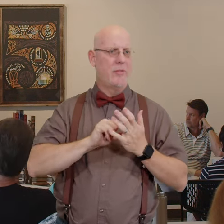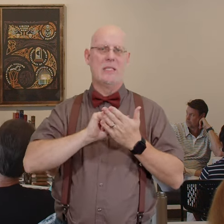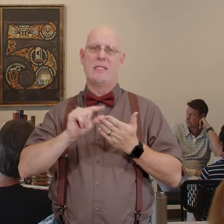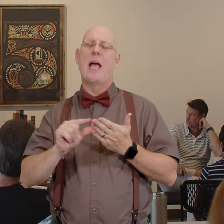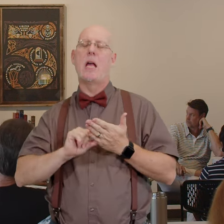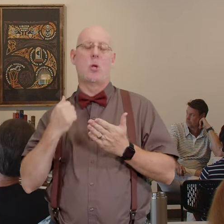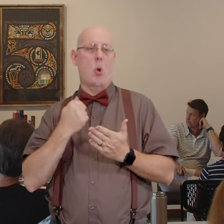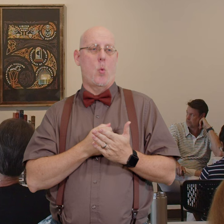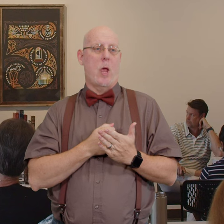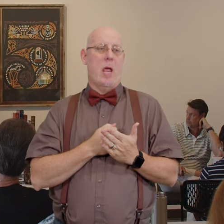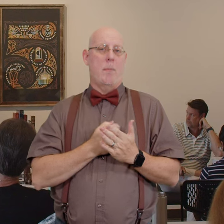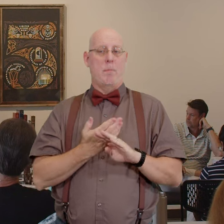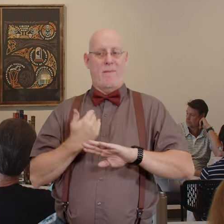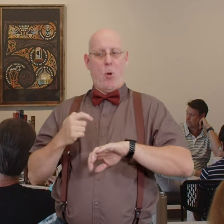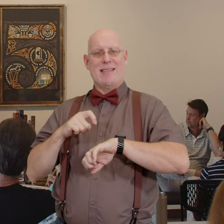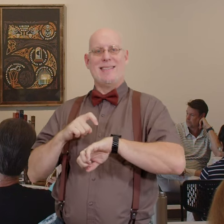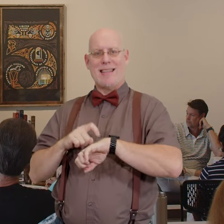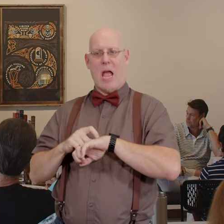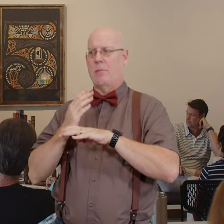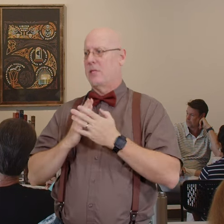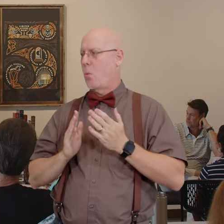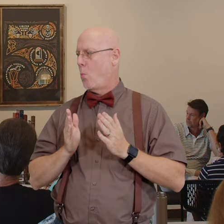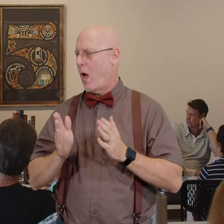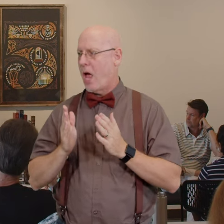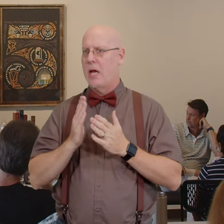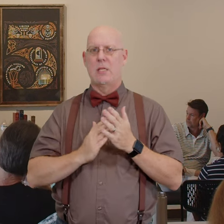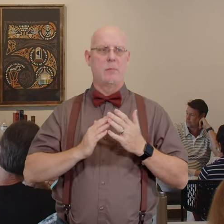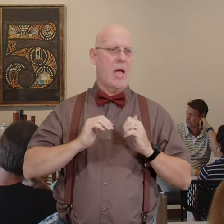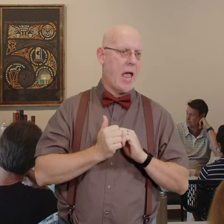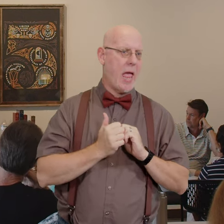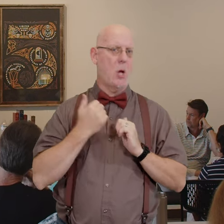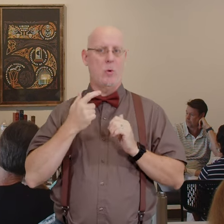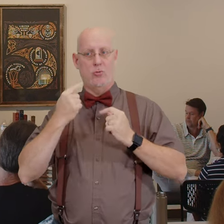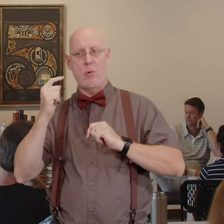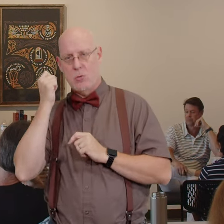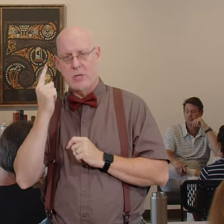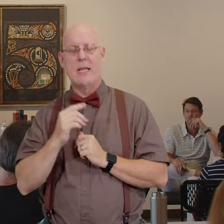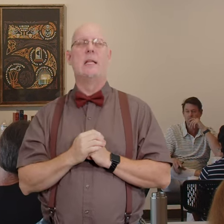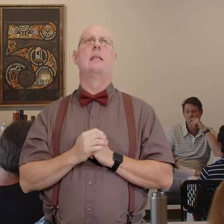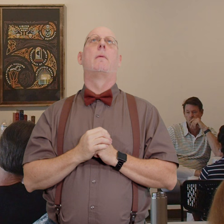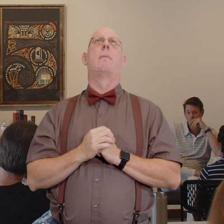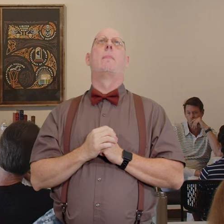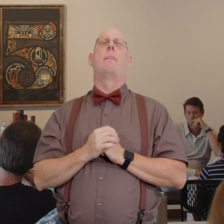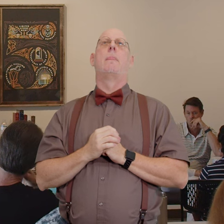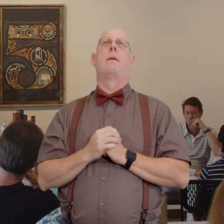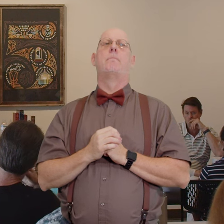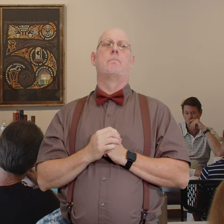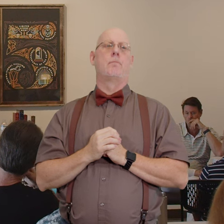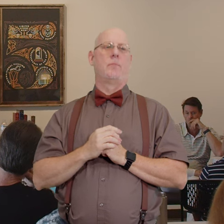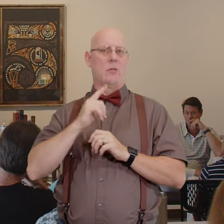this text, that before time, in some form or fashion that we try to understand, the staff